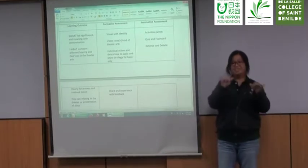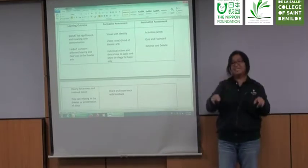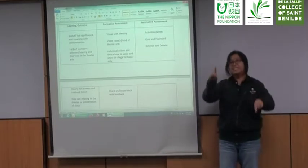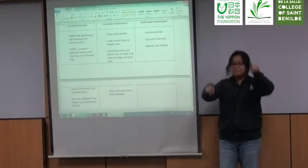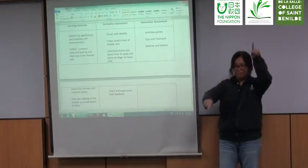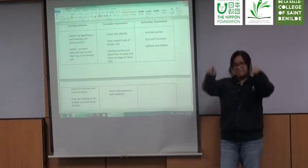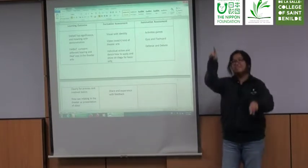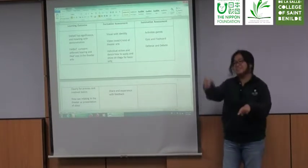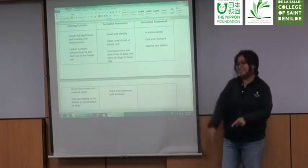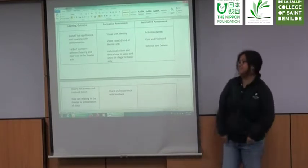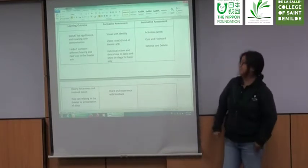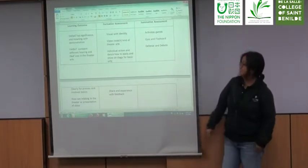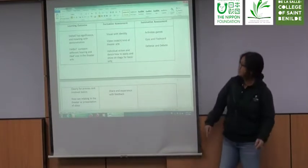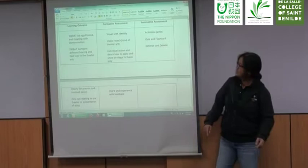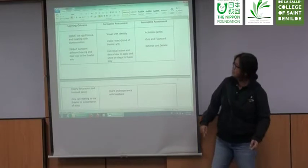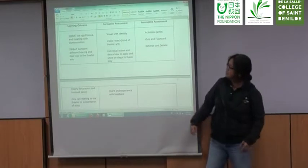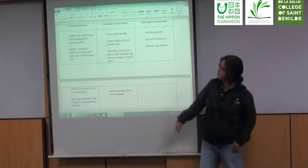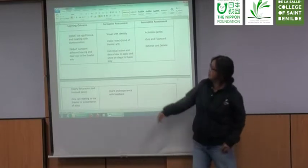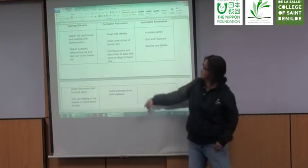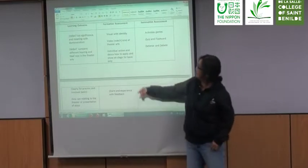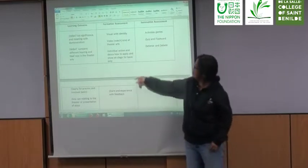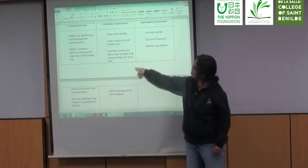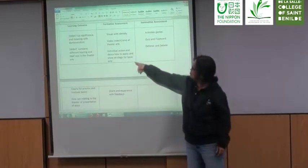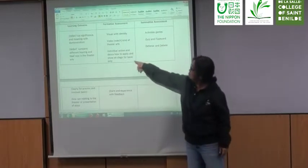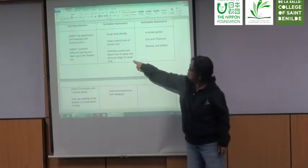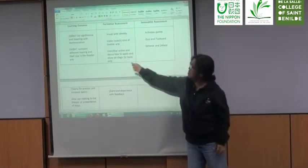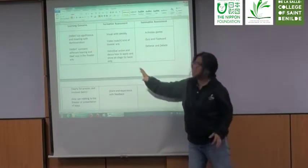similar, some are different.